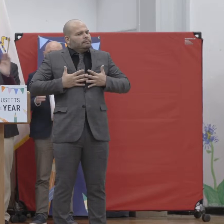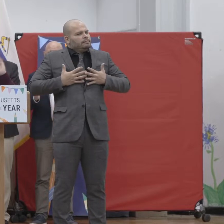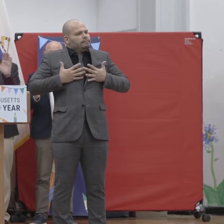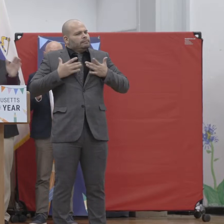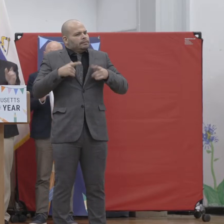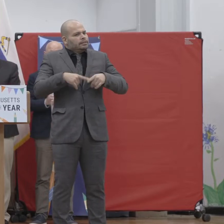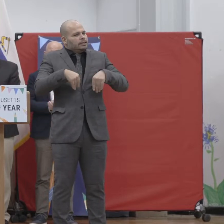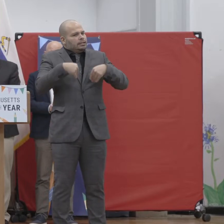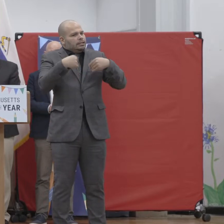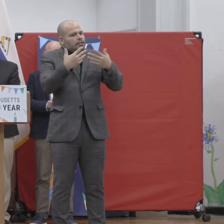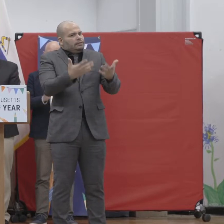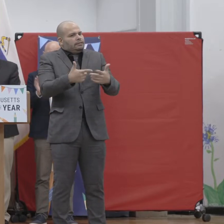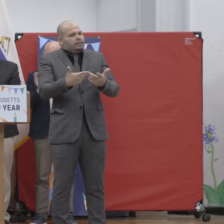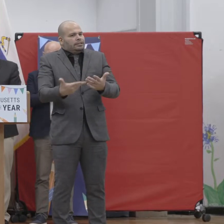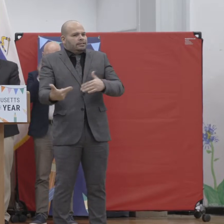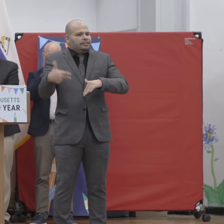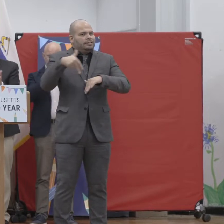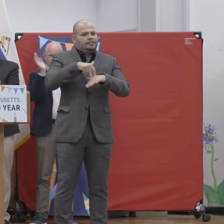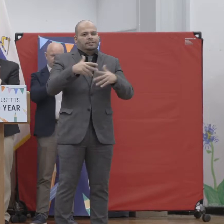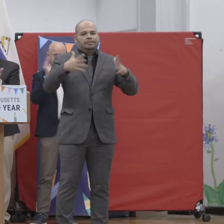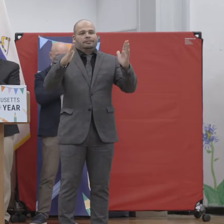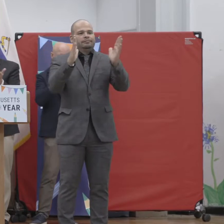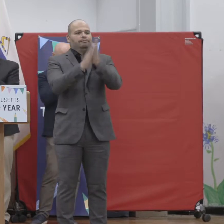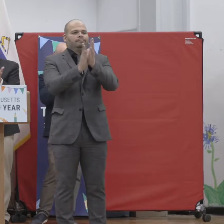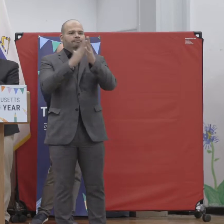O, standing O.